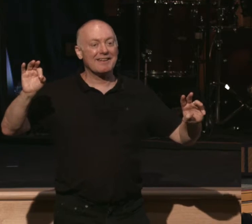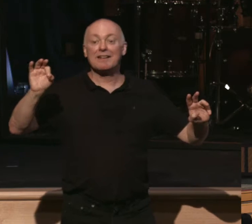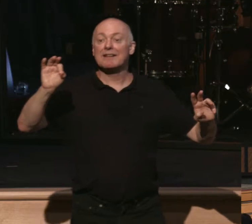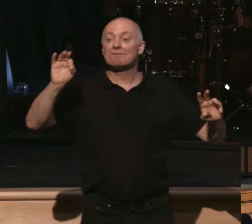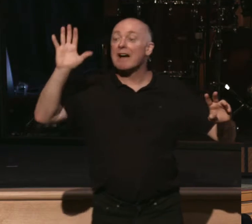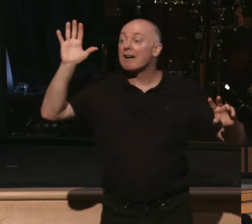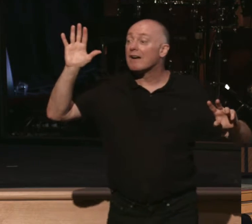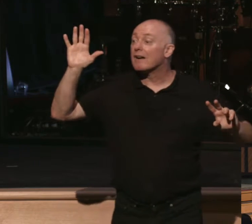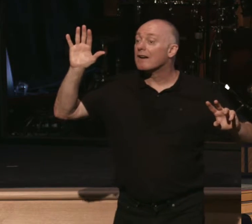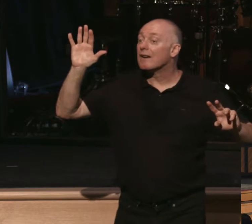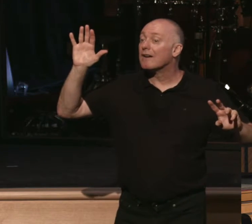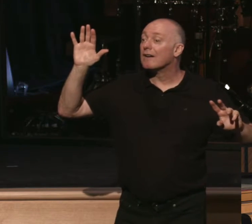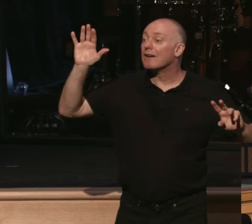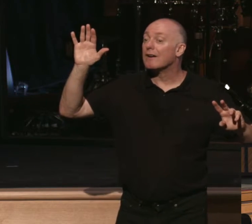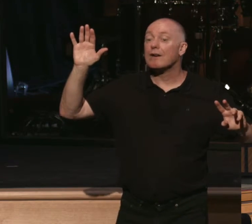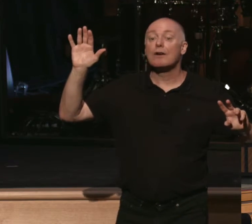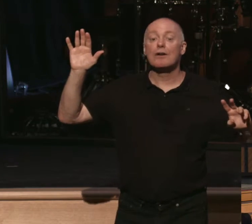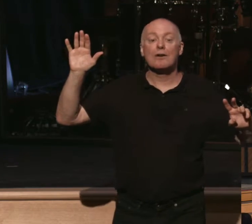5,